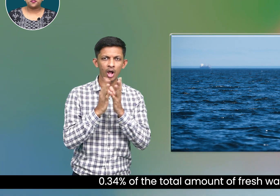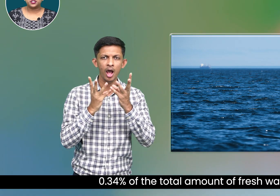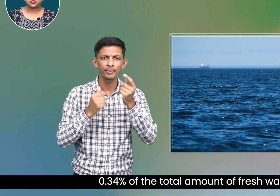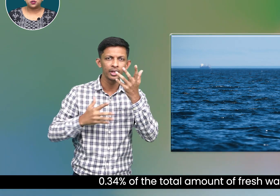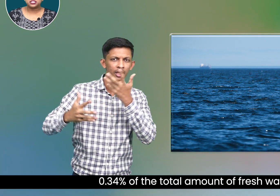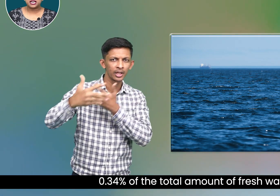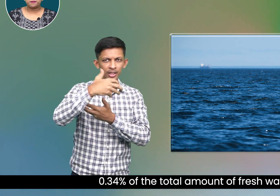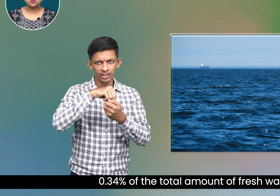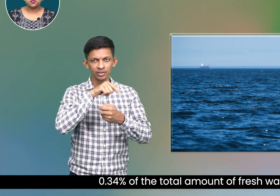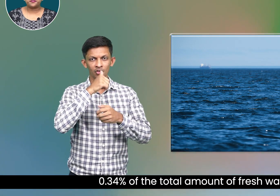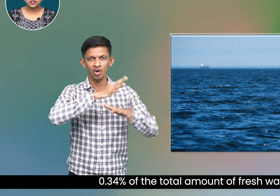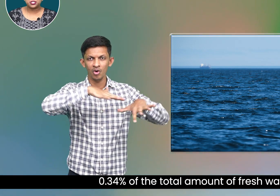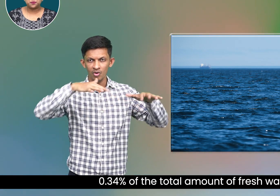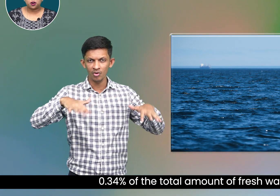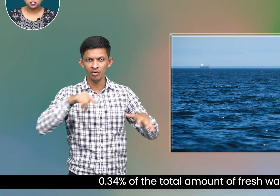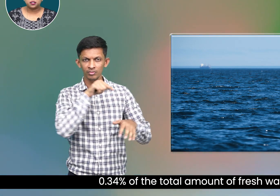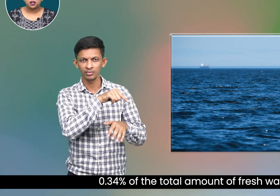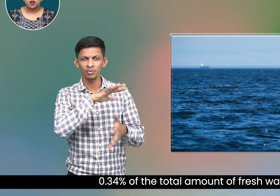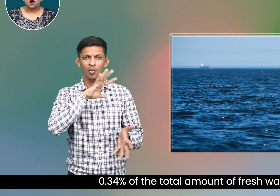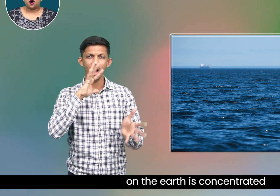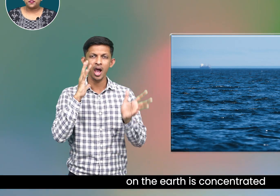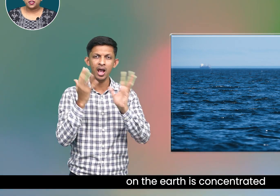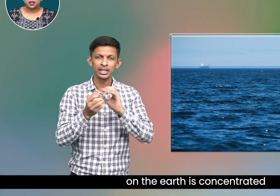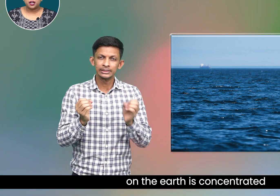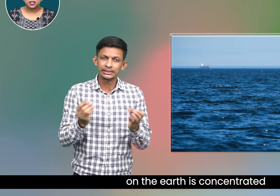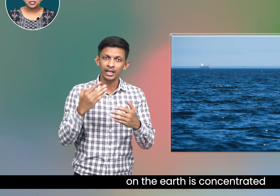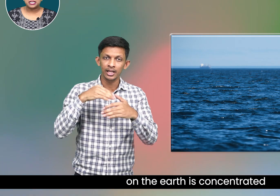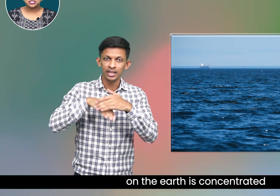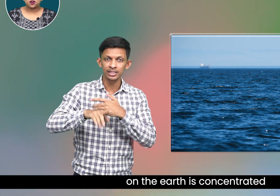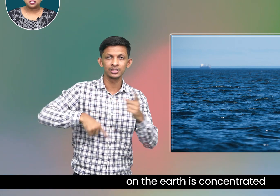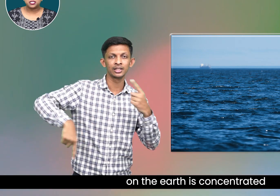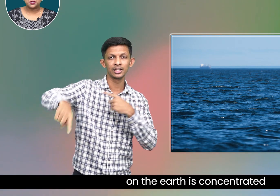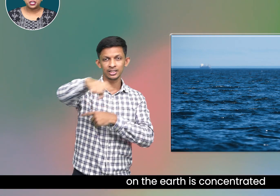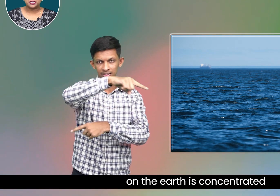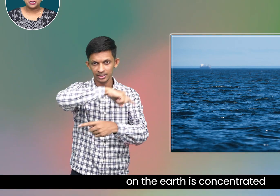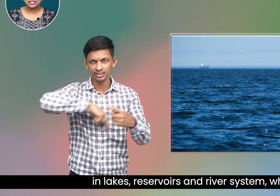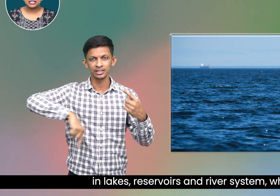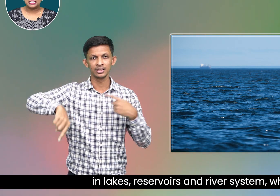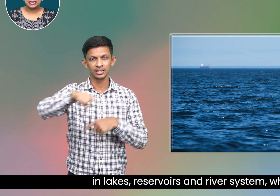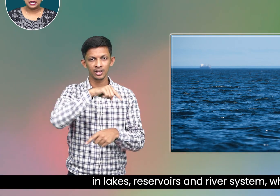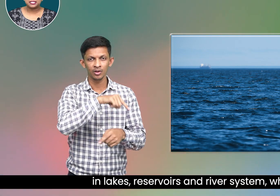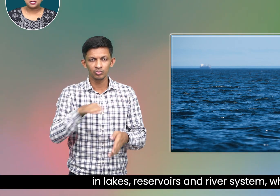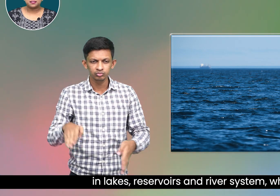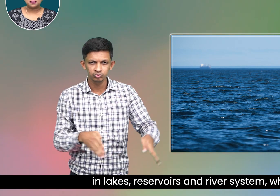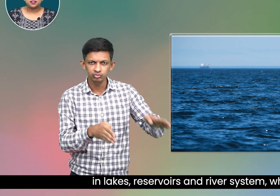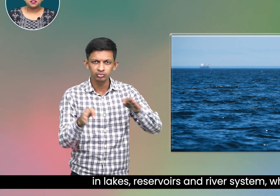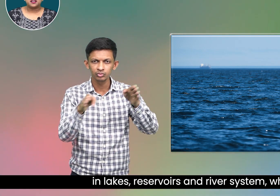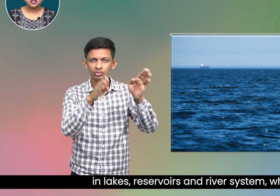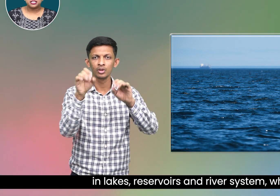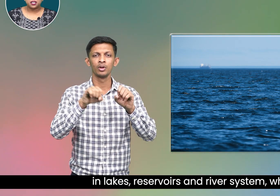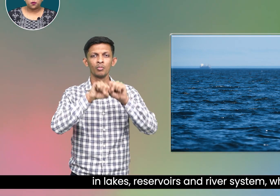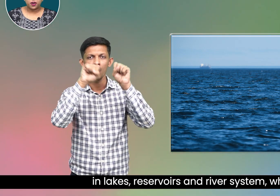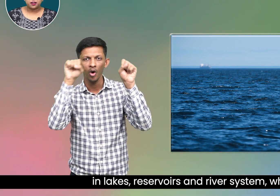0.34% of the total amount of fresh water on the earth is concentrated in lakes,